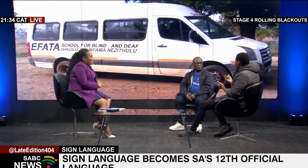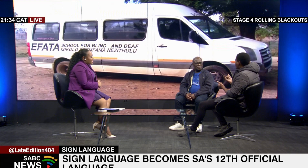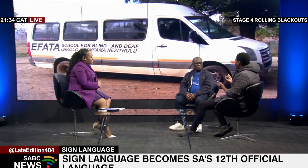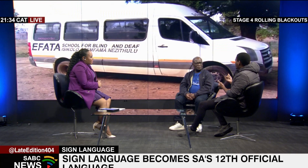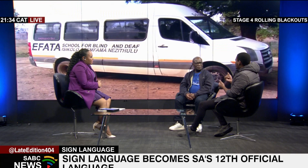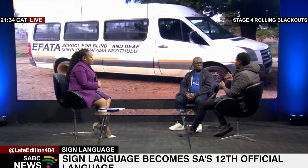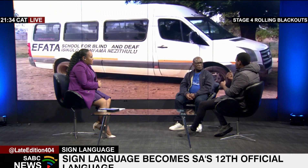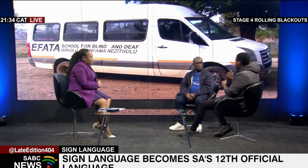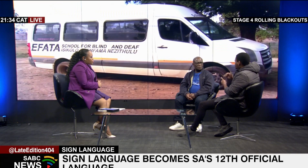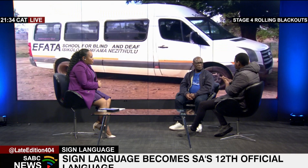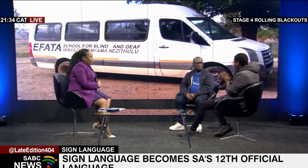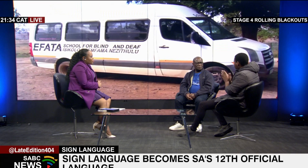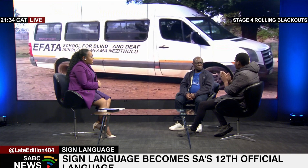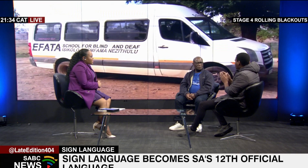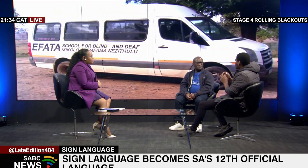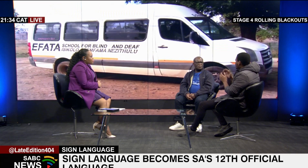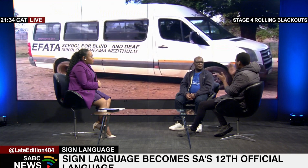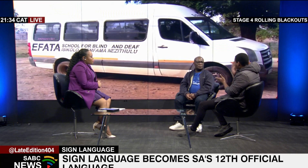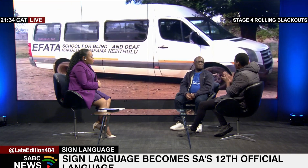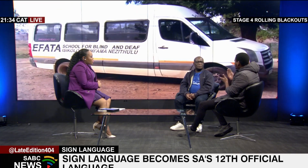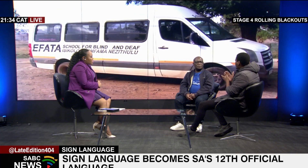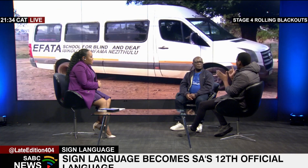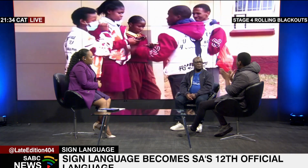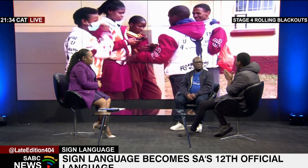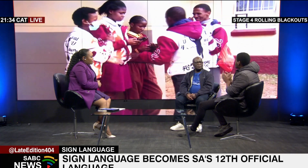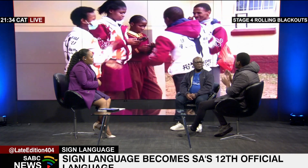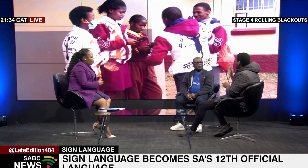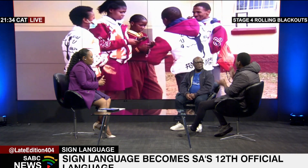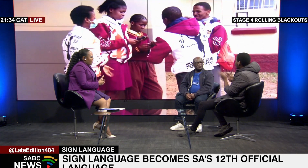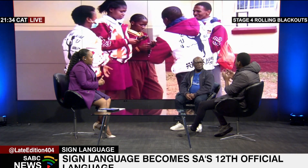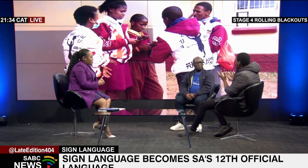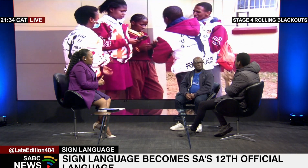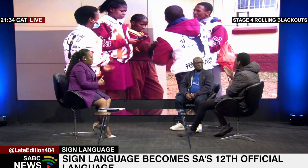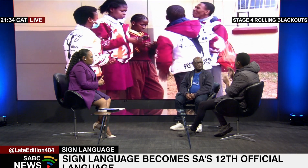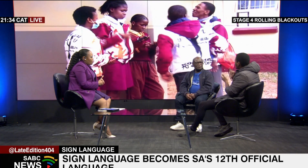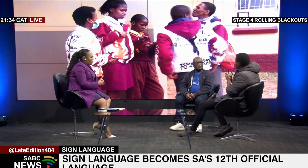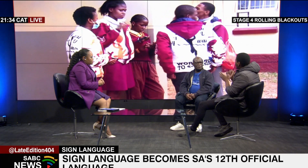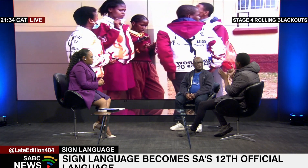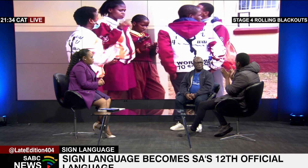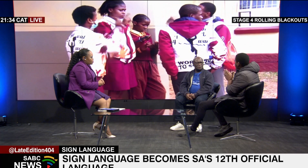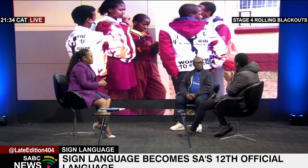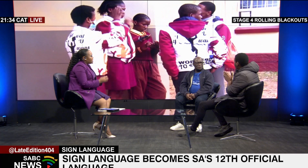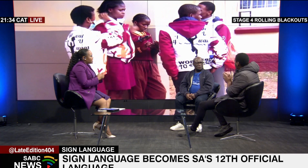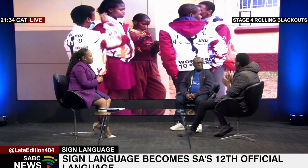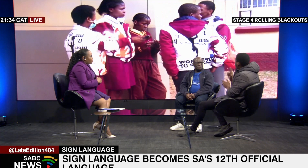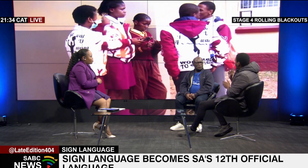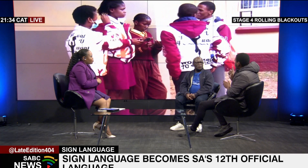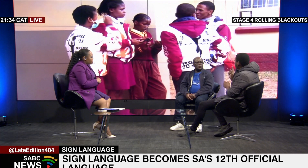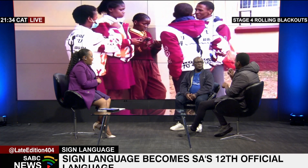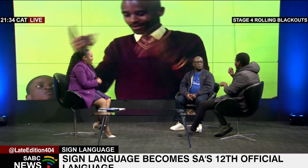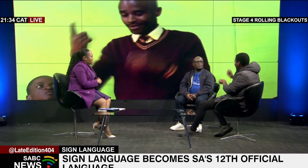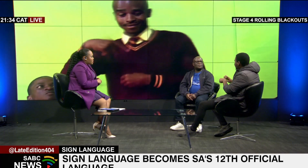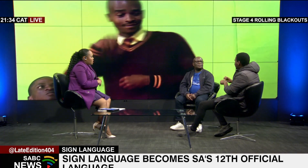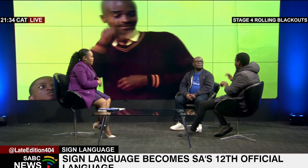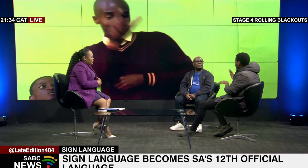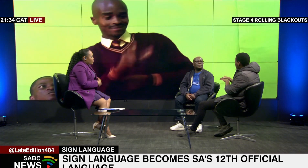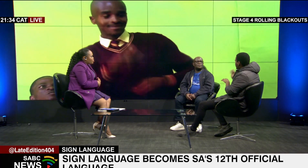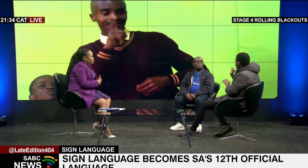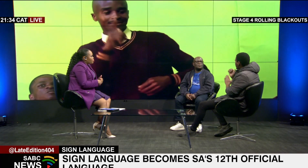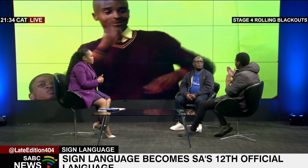made an actual law. Take us through that law and what was needed on your side, the contribution needed